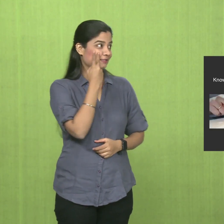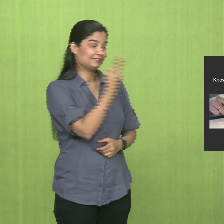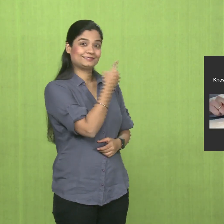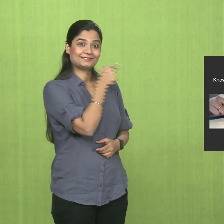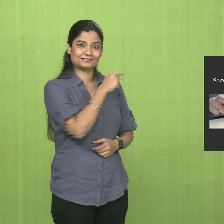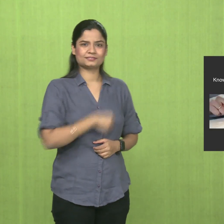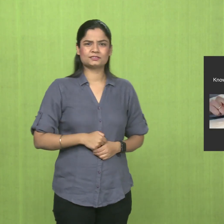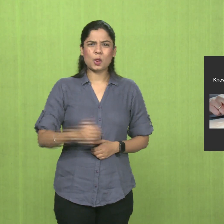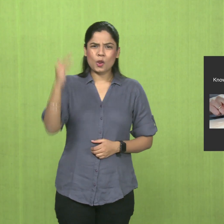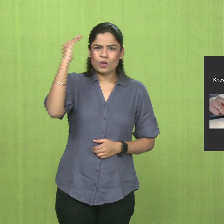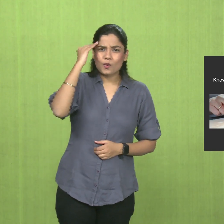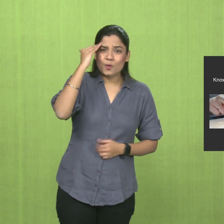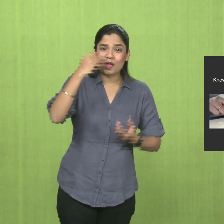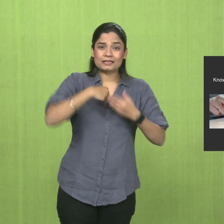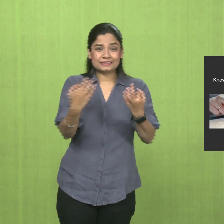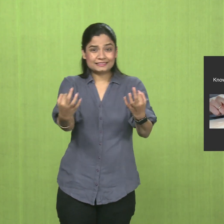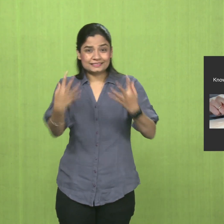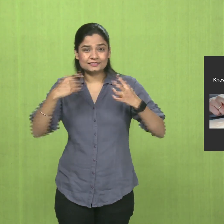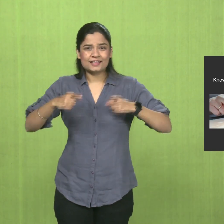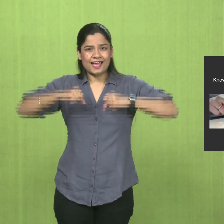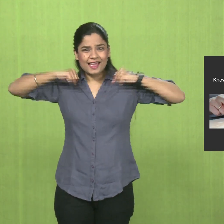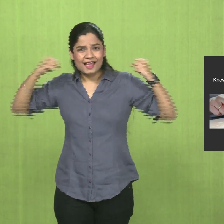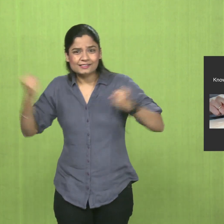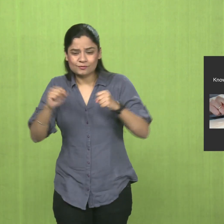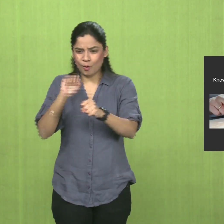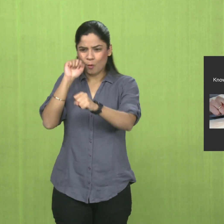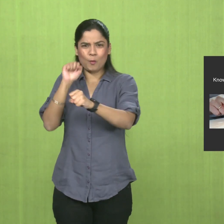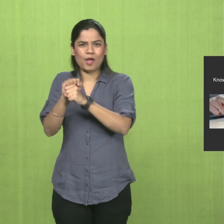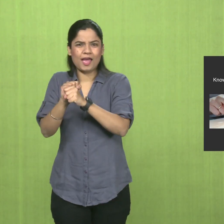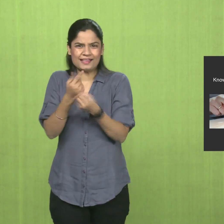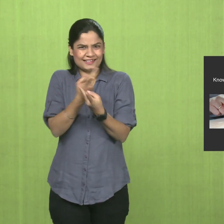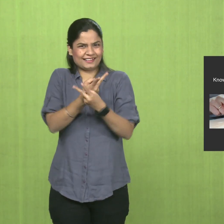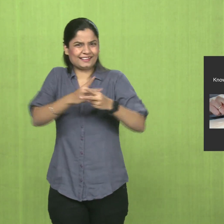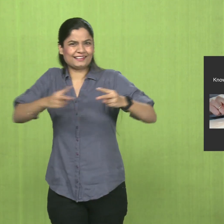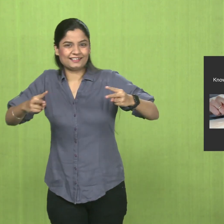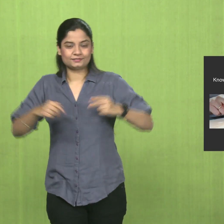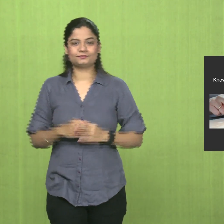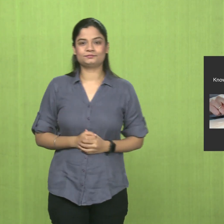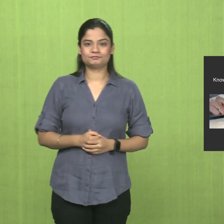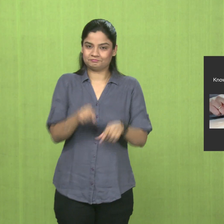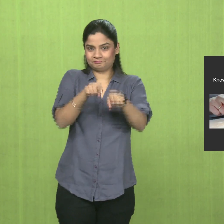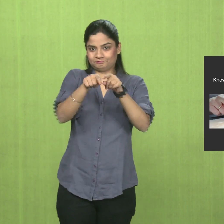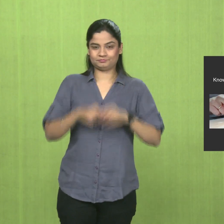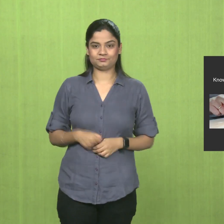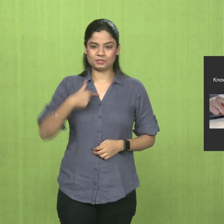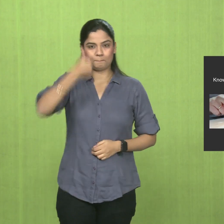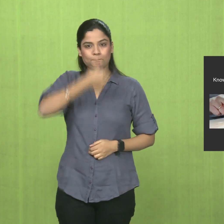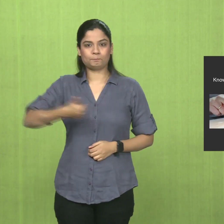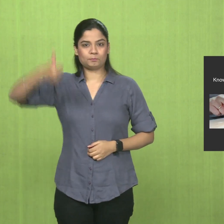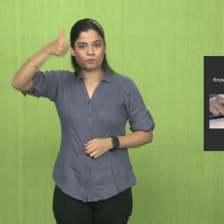As you can see in the pictures, knowledge, skills, abilities to do different kind of work. For example,